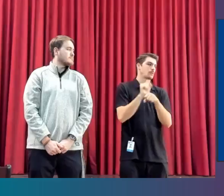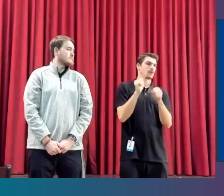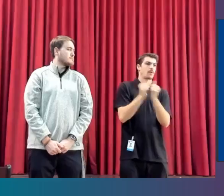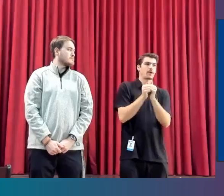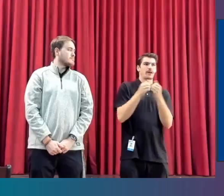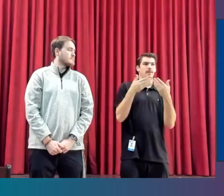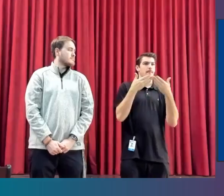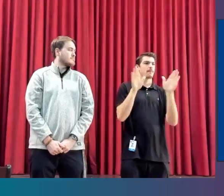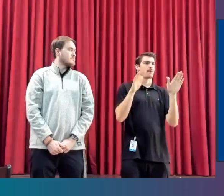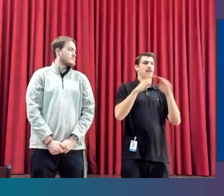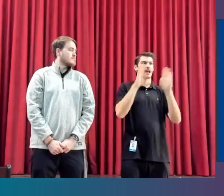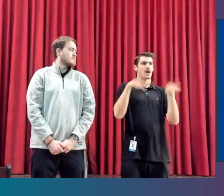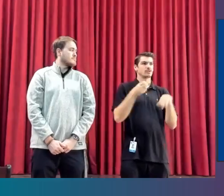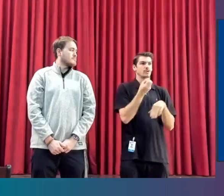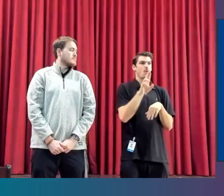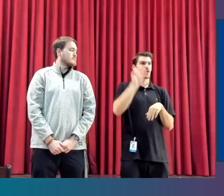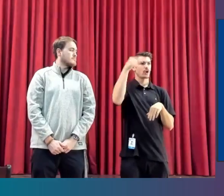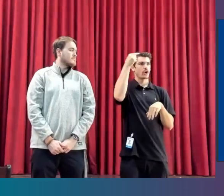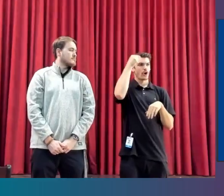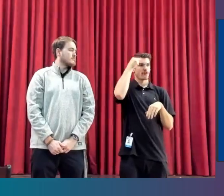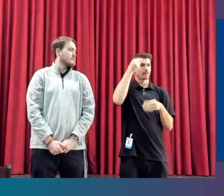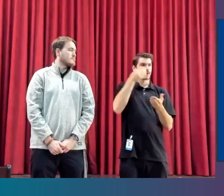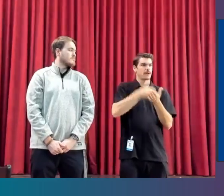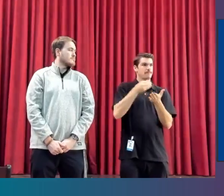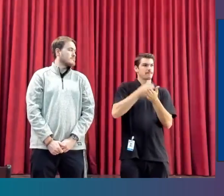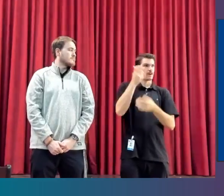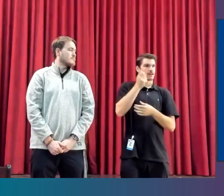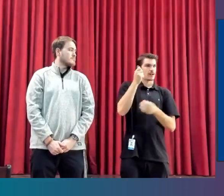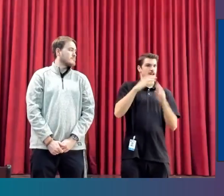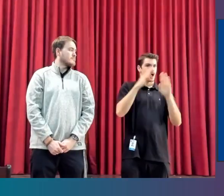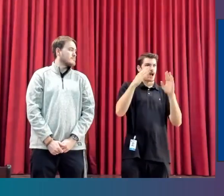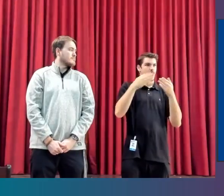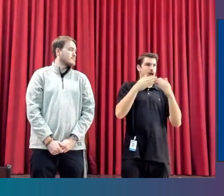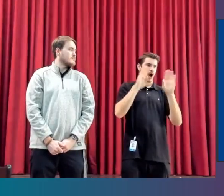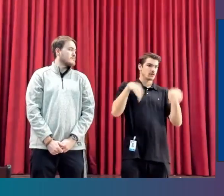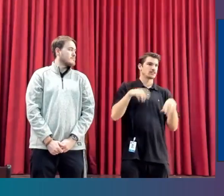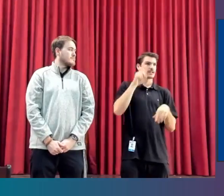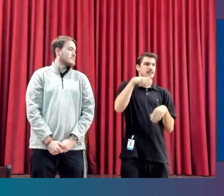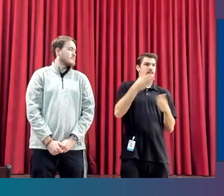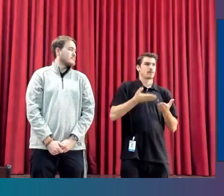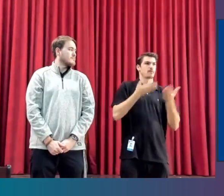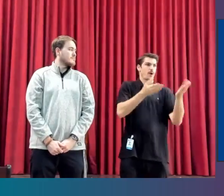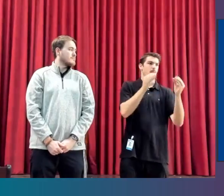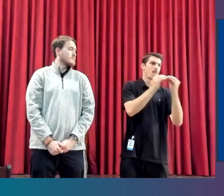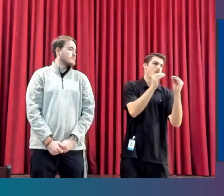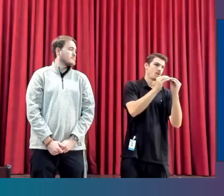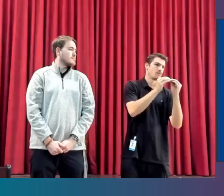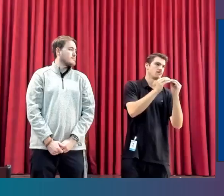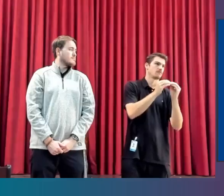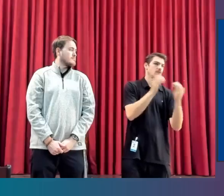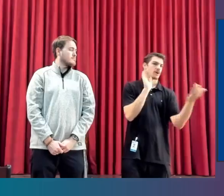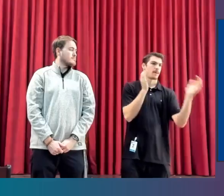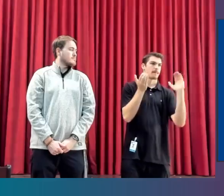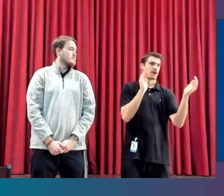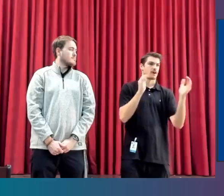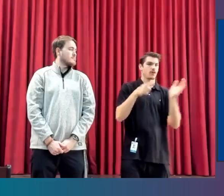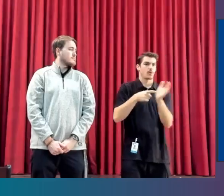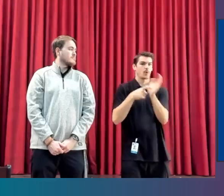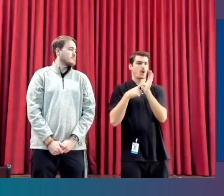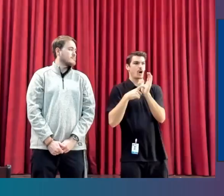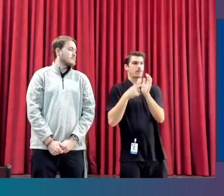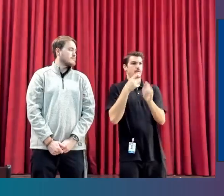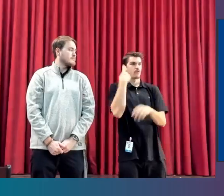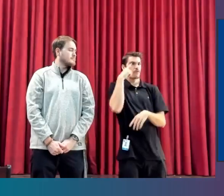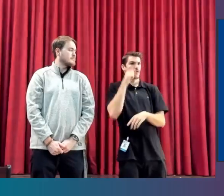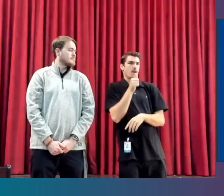or government-funded housing have to provide more, essentially. It's better, right, than just the requirements that are